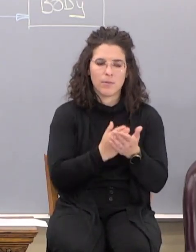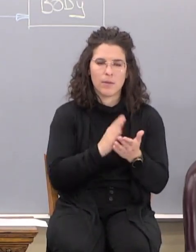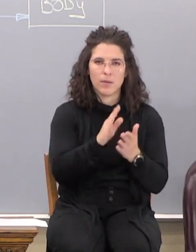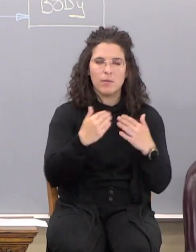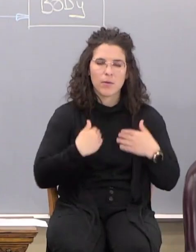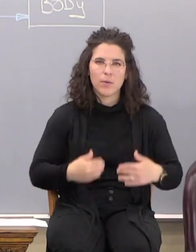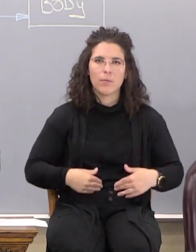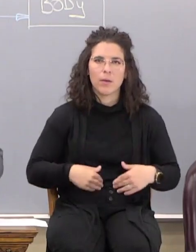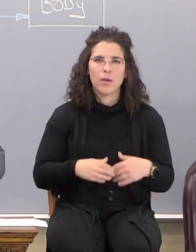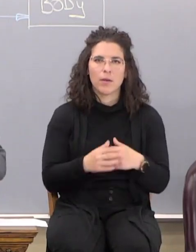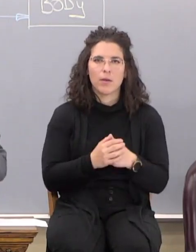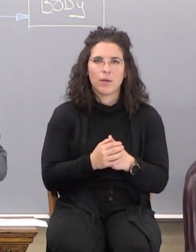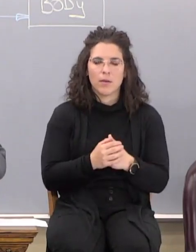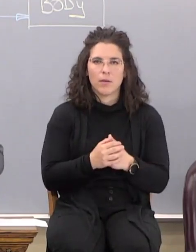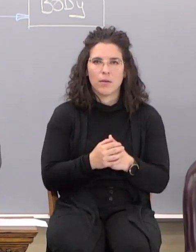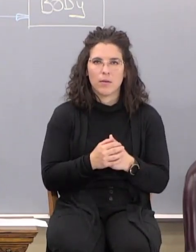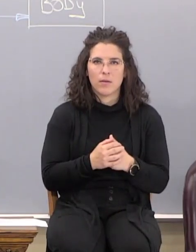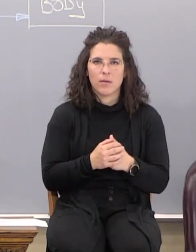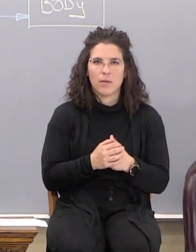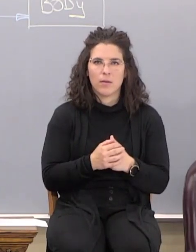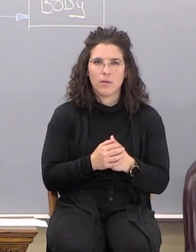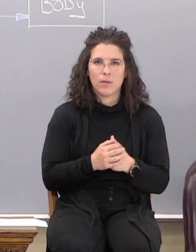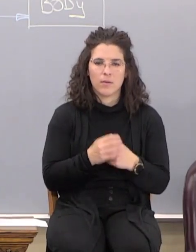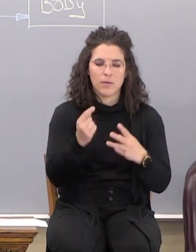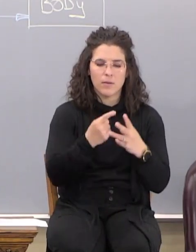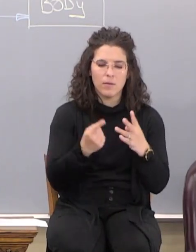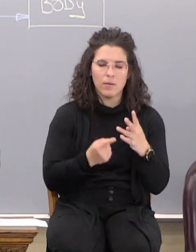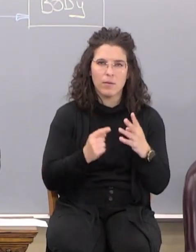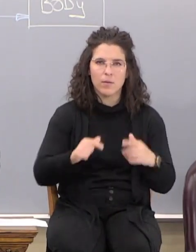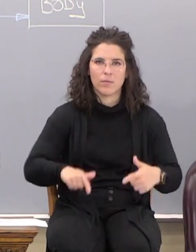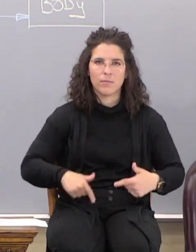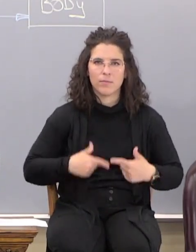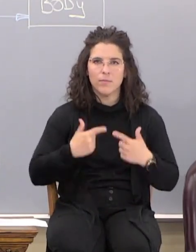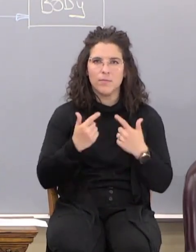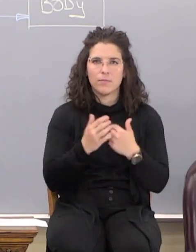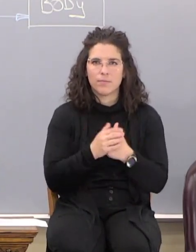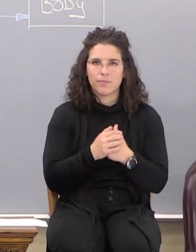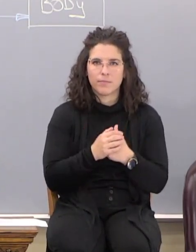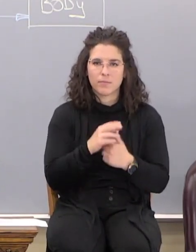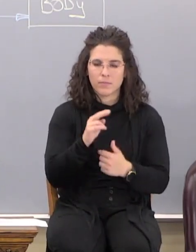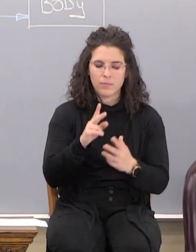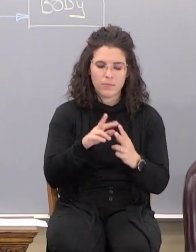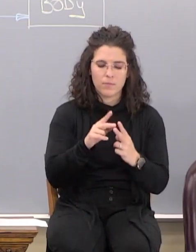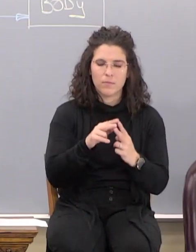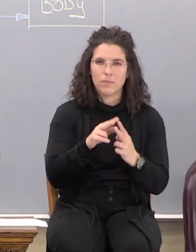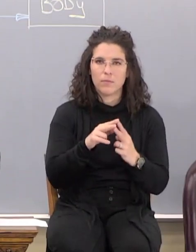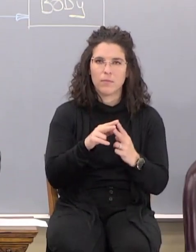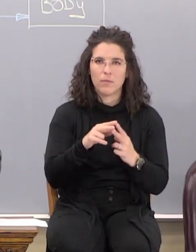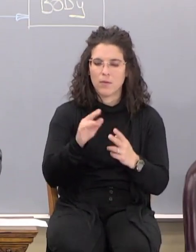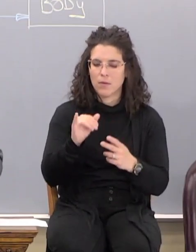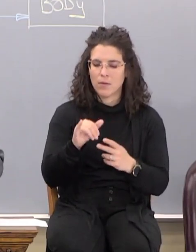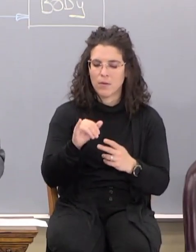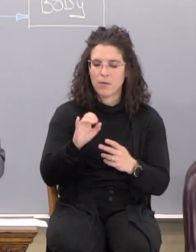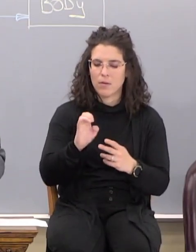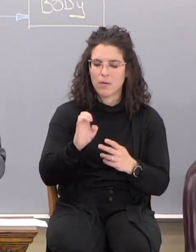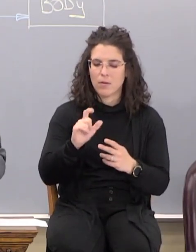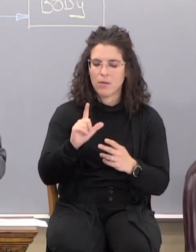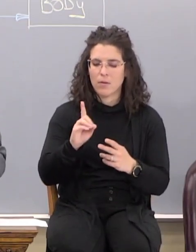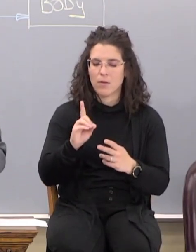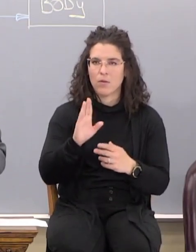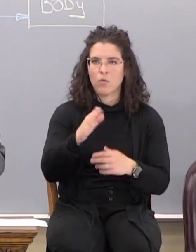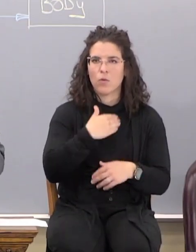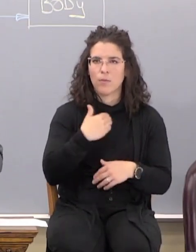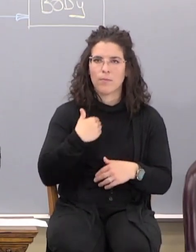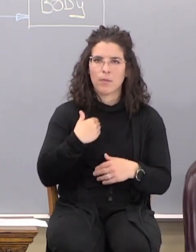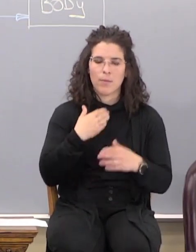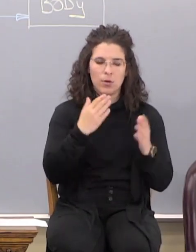going to bring it down to the details of life. Neither yield your members